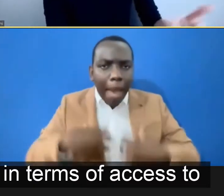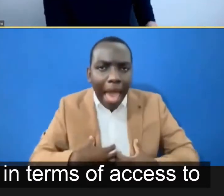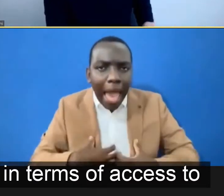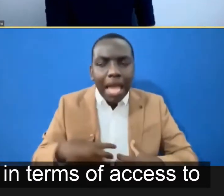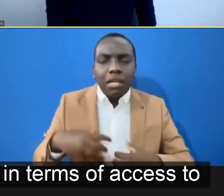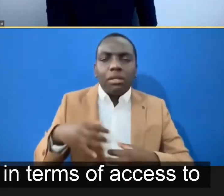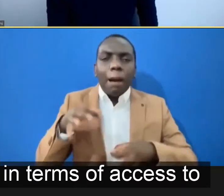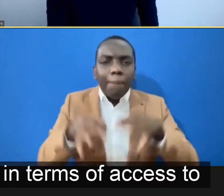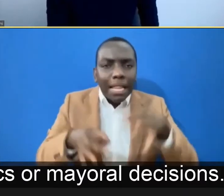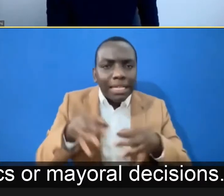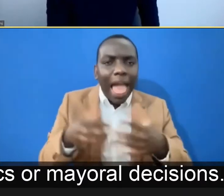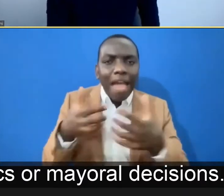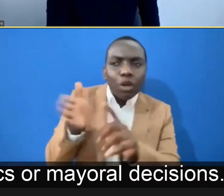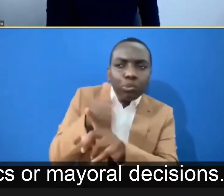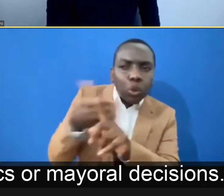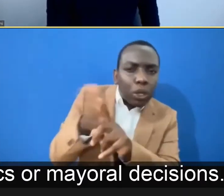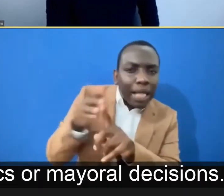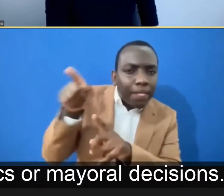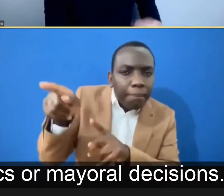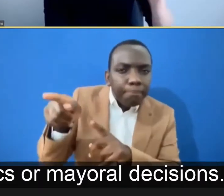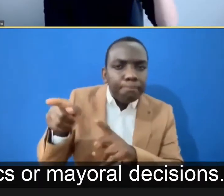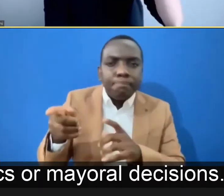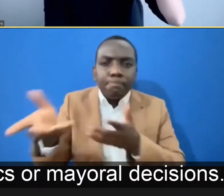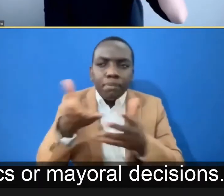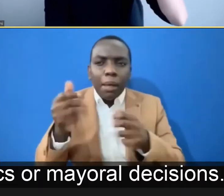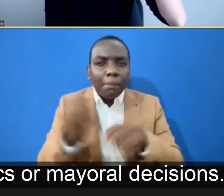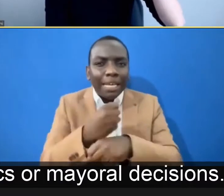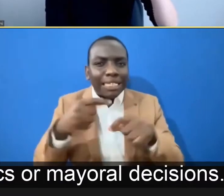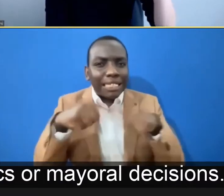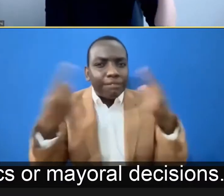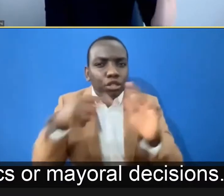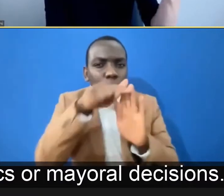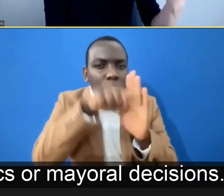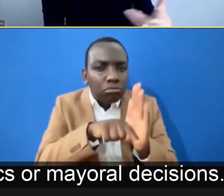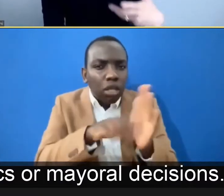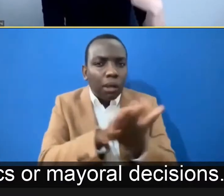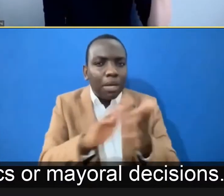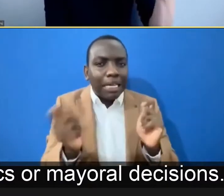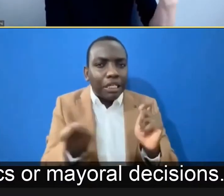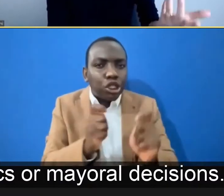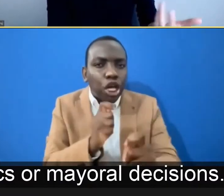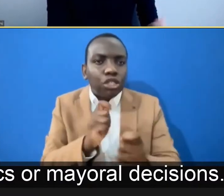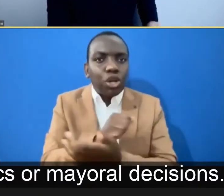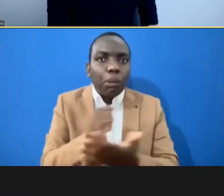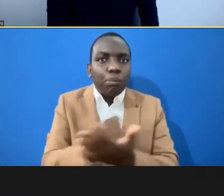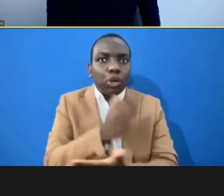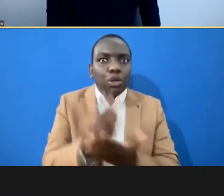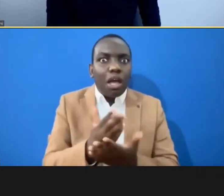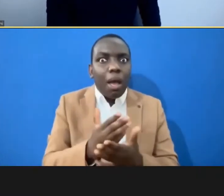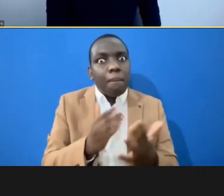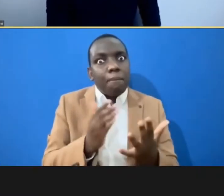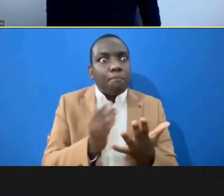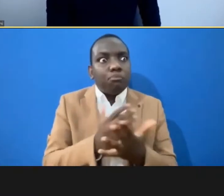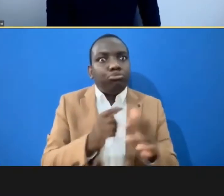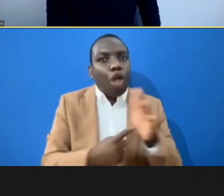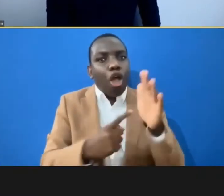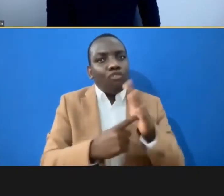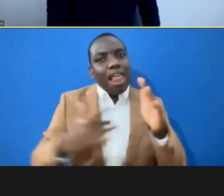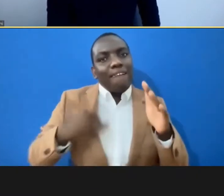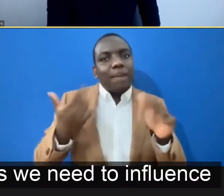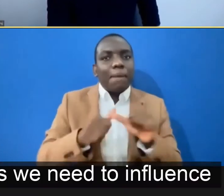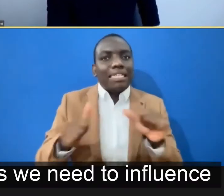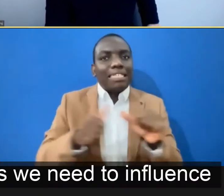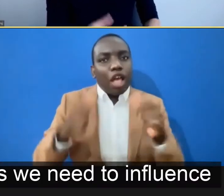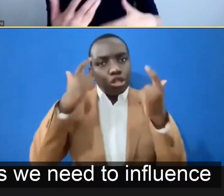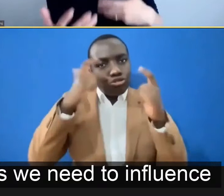terms of accessing the council. Decisions concerning politics or mayoral decisions. In order